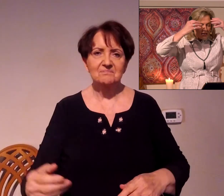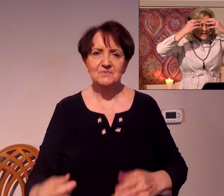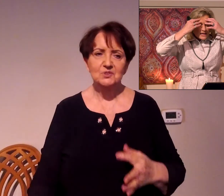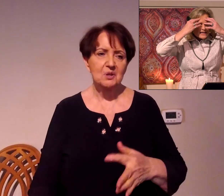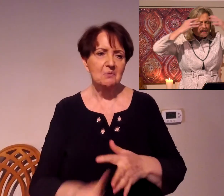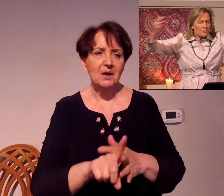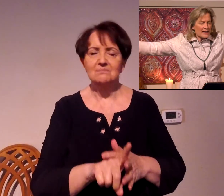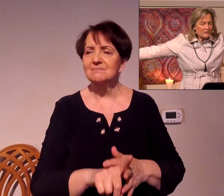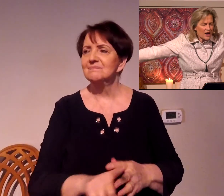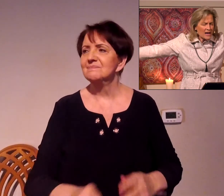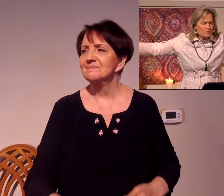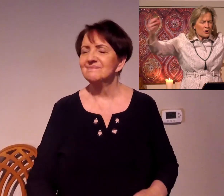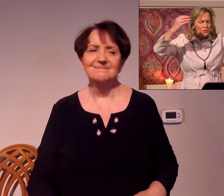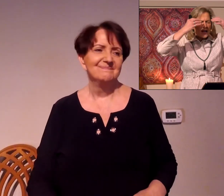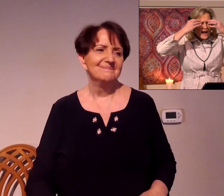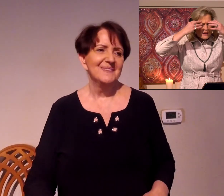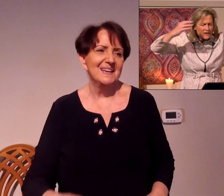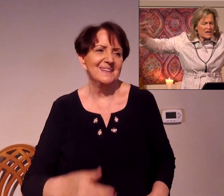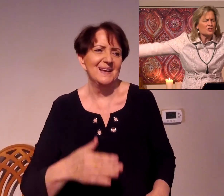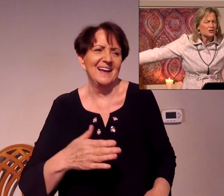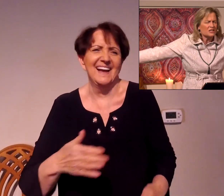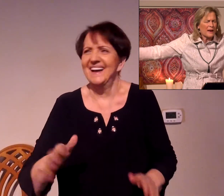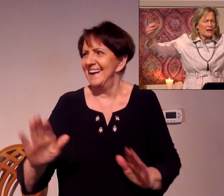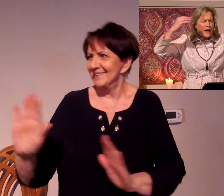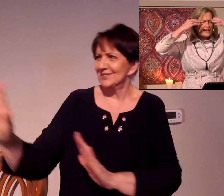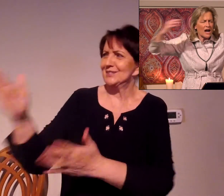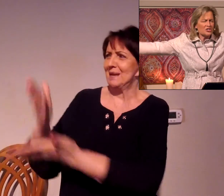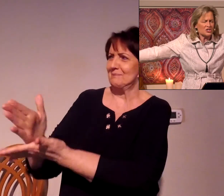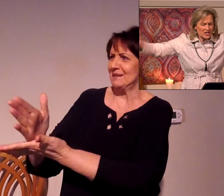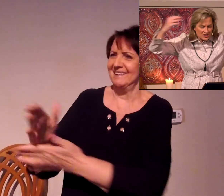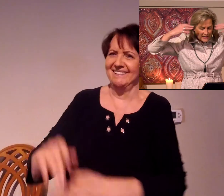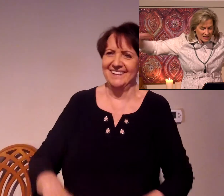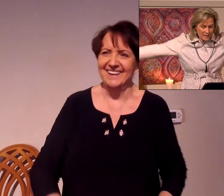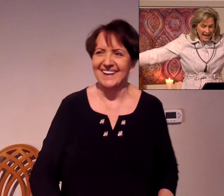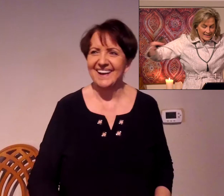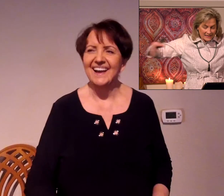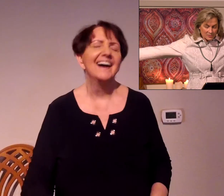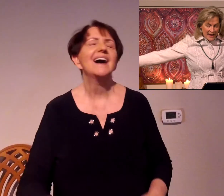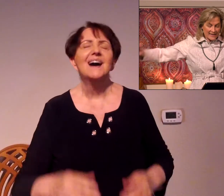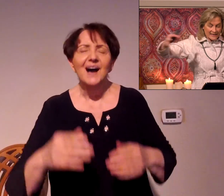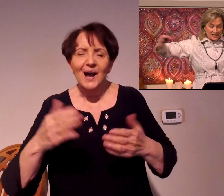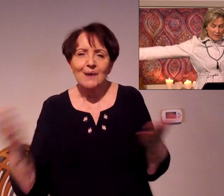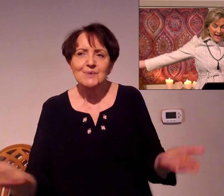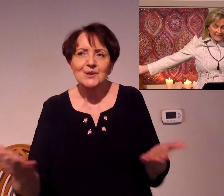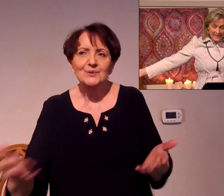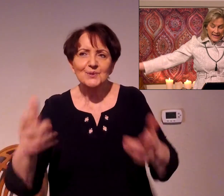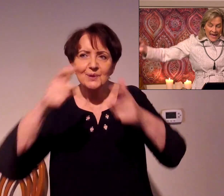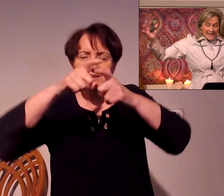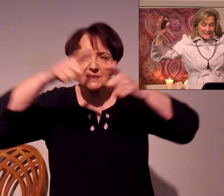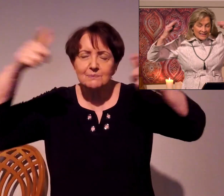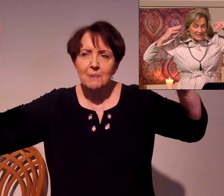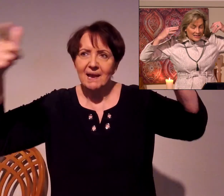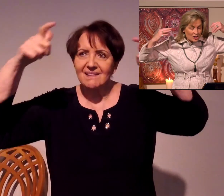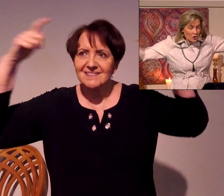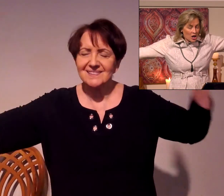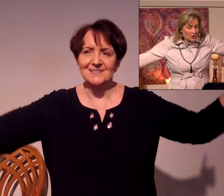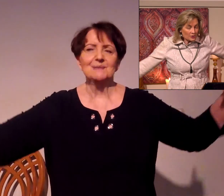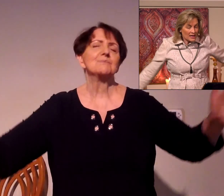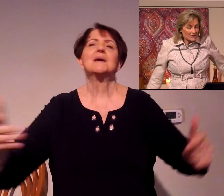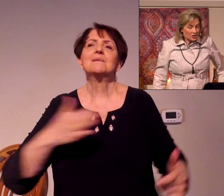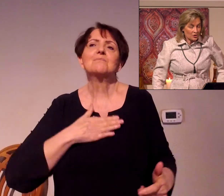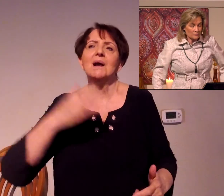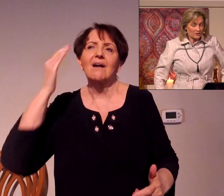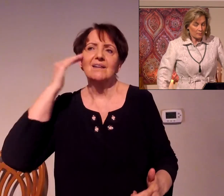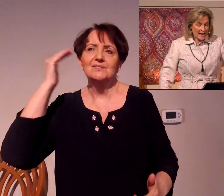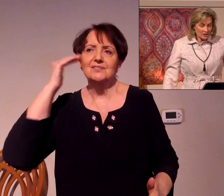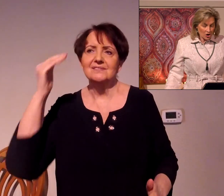inside of me that it is my divine birthright. I am here to expand my consciousness and expand and expand and expand. And he says, and no longer